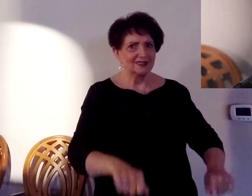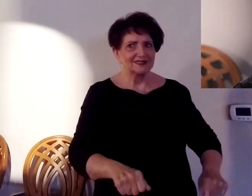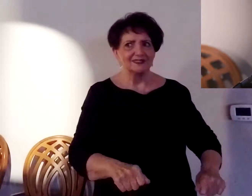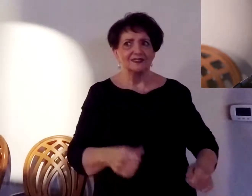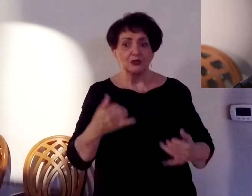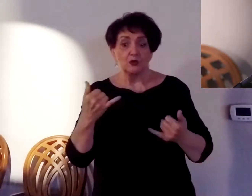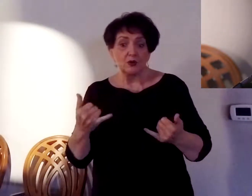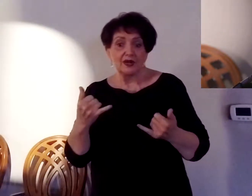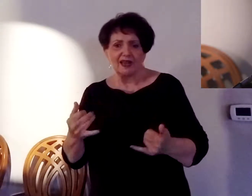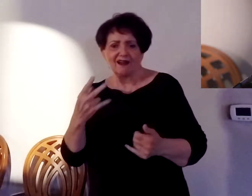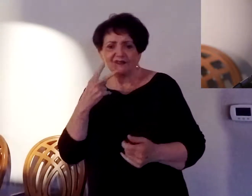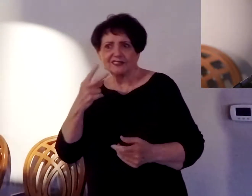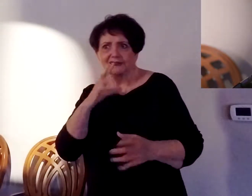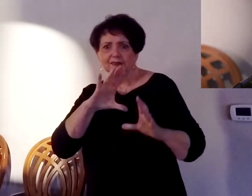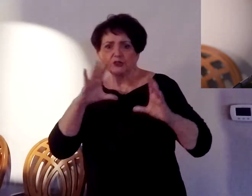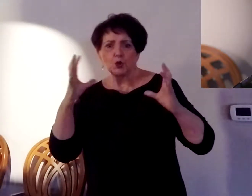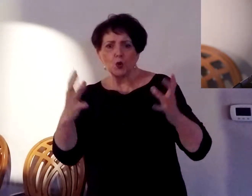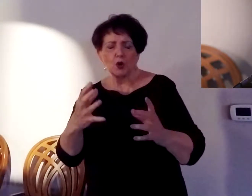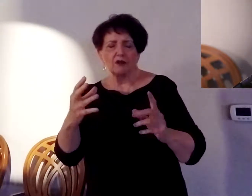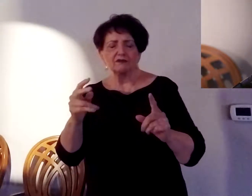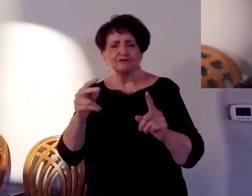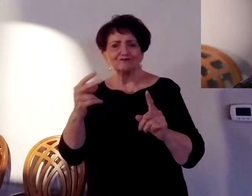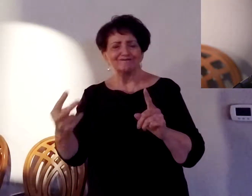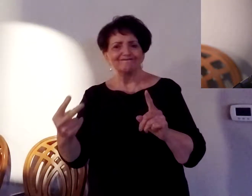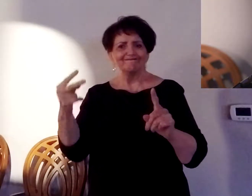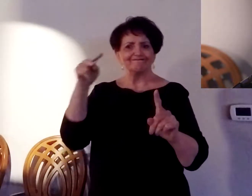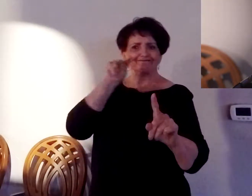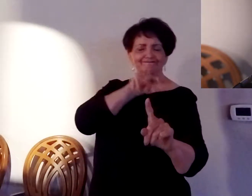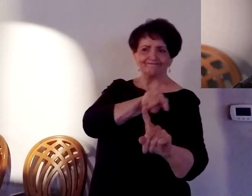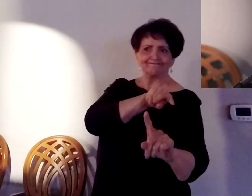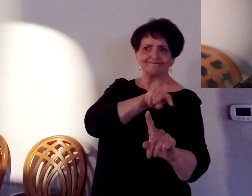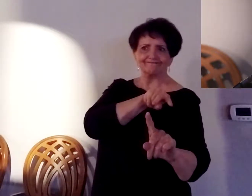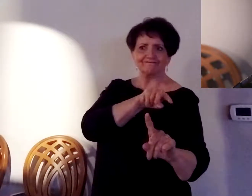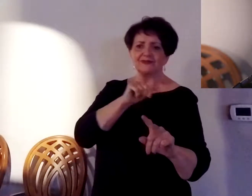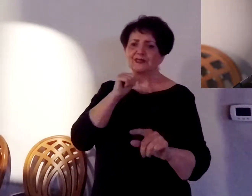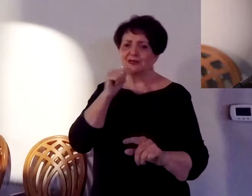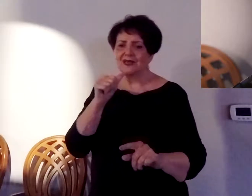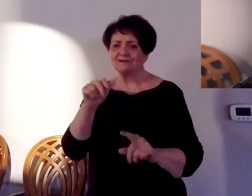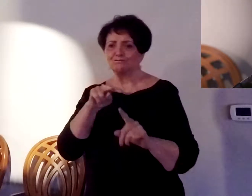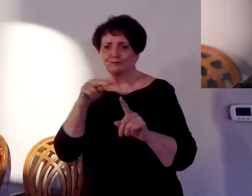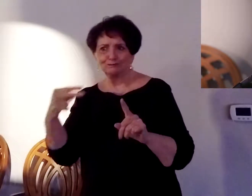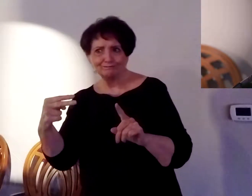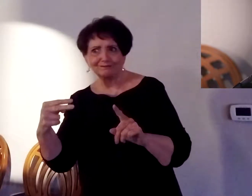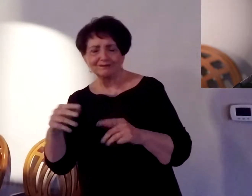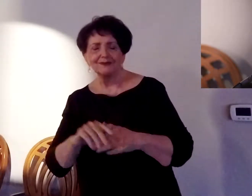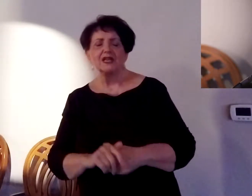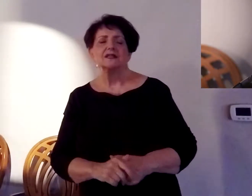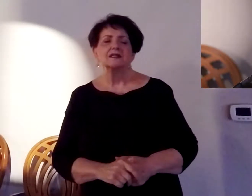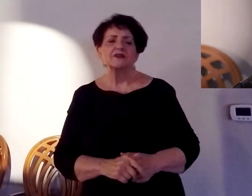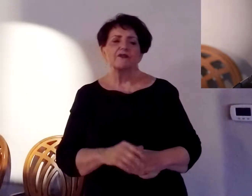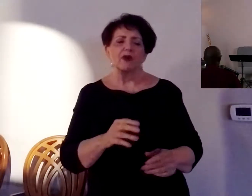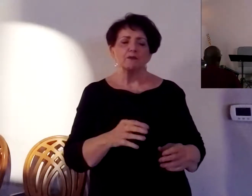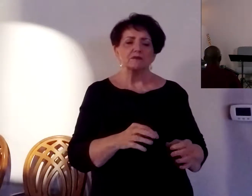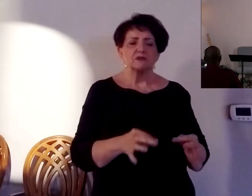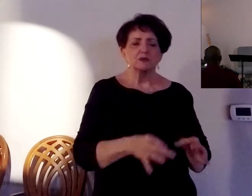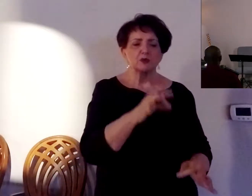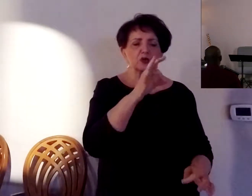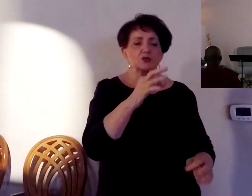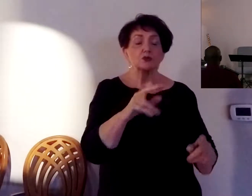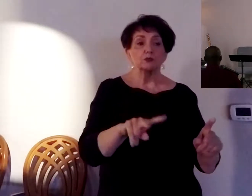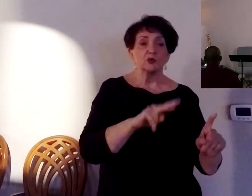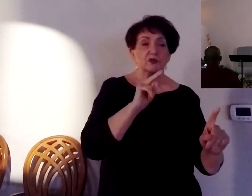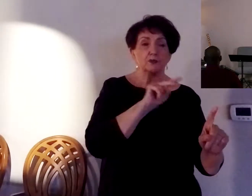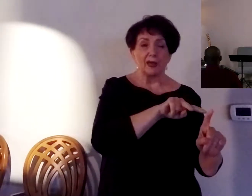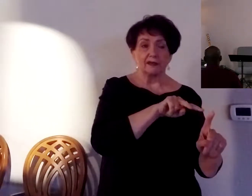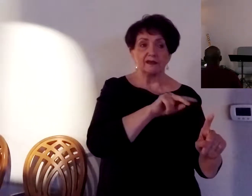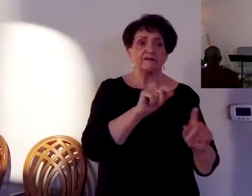now, because you know, I have to see it through spiritual eyes and not human eyes. So I thank you so much for what you're doing